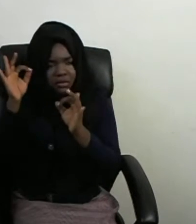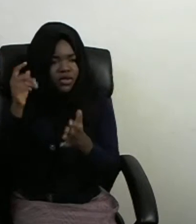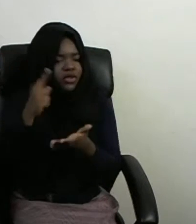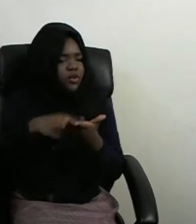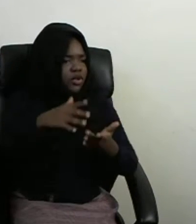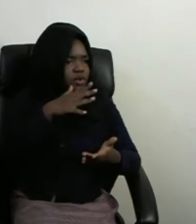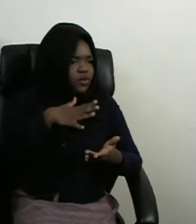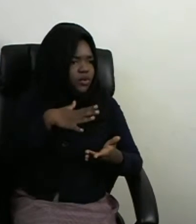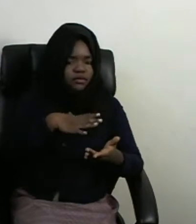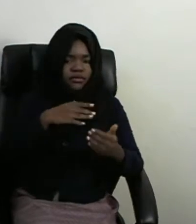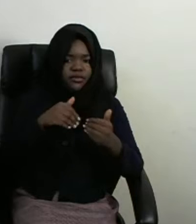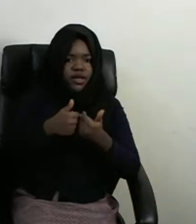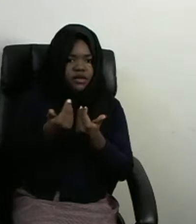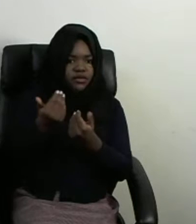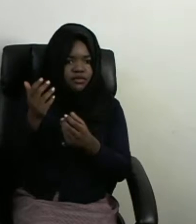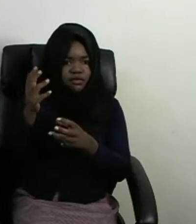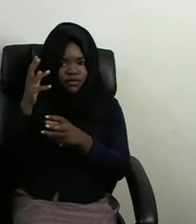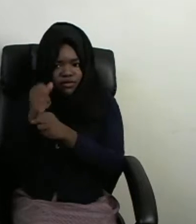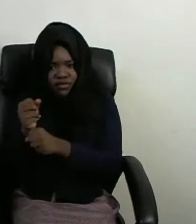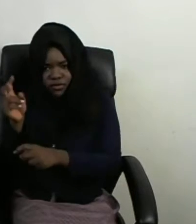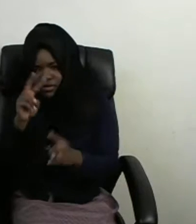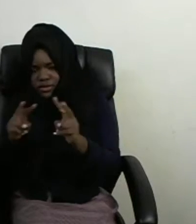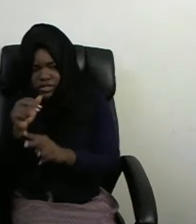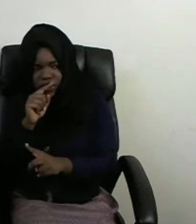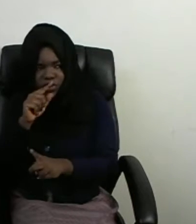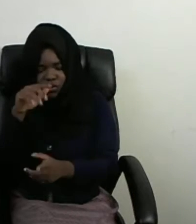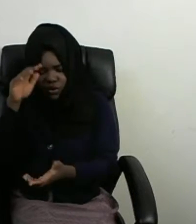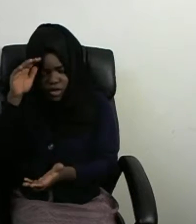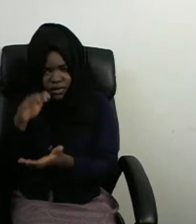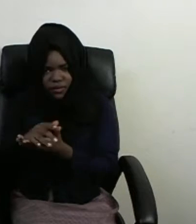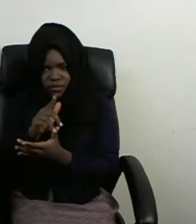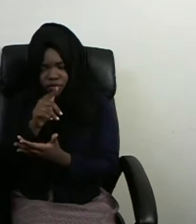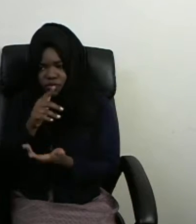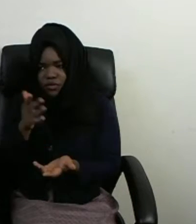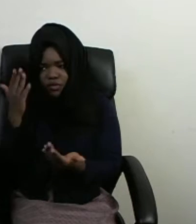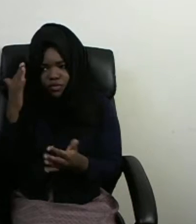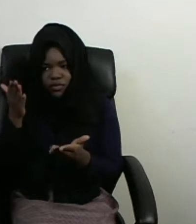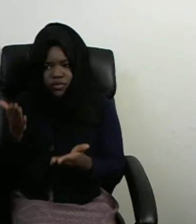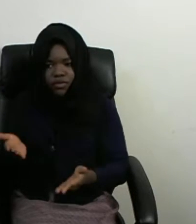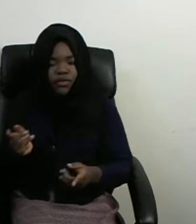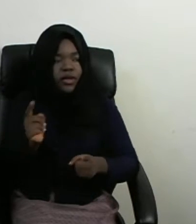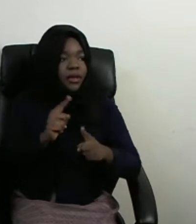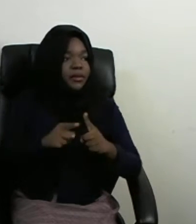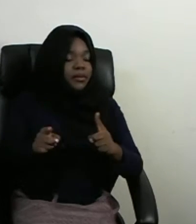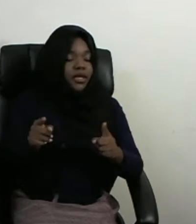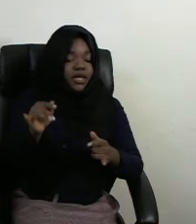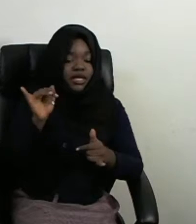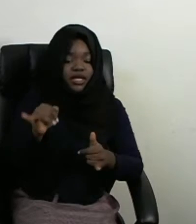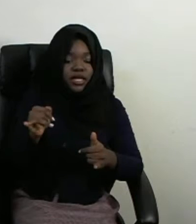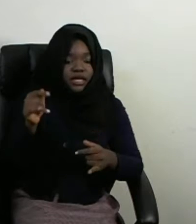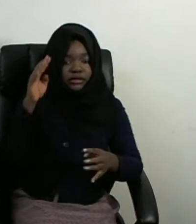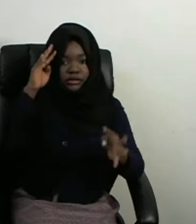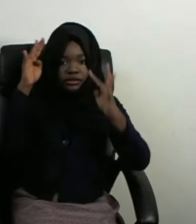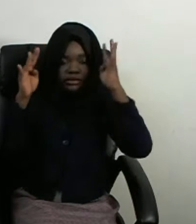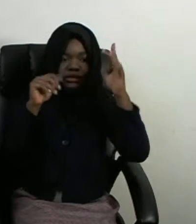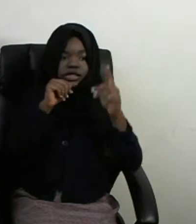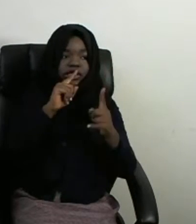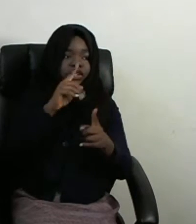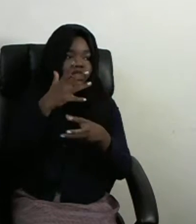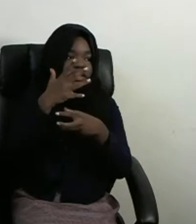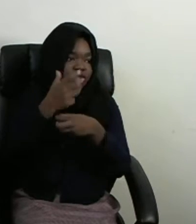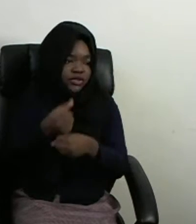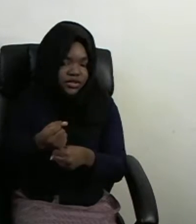is she going on with? She is going on presumed, superficial, thin layer